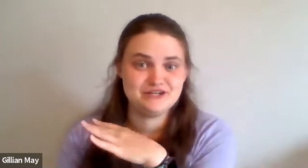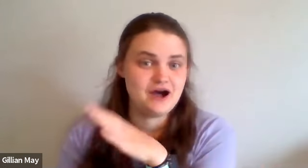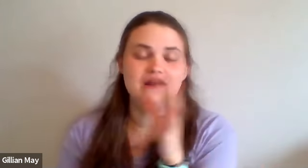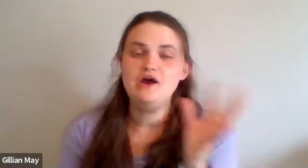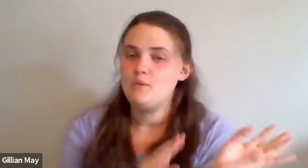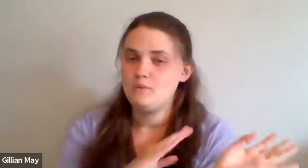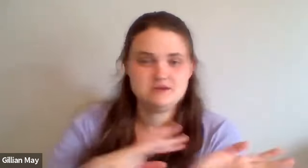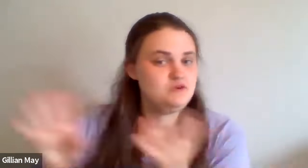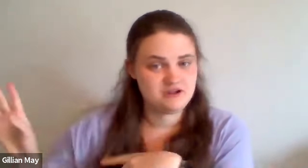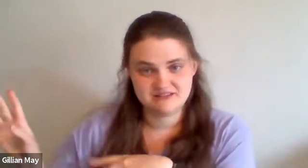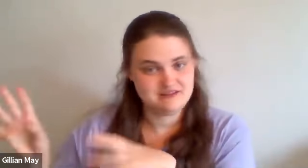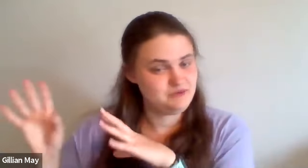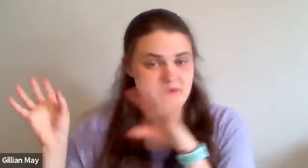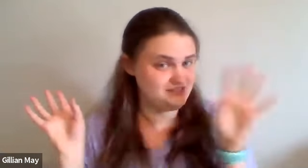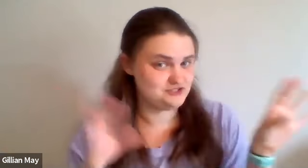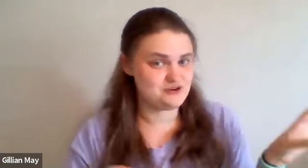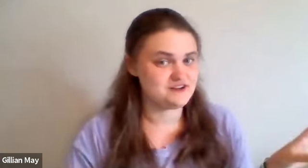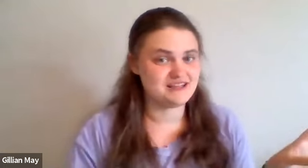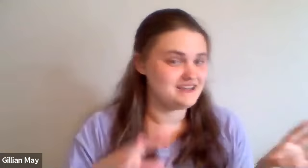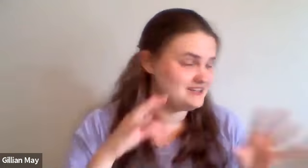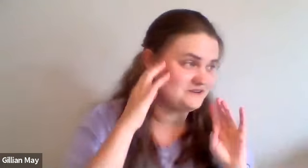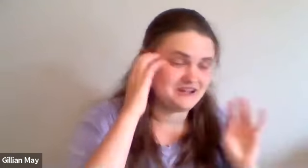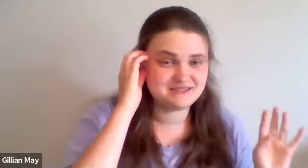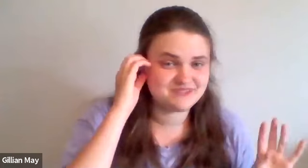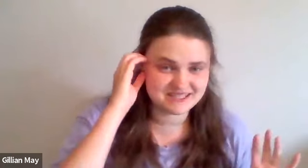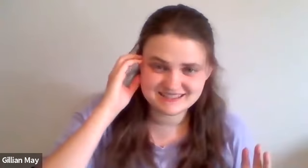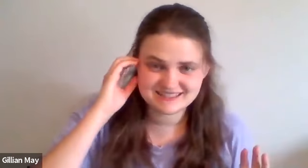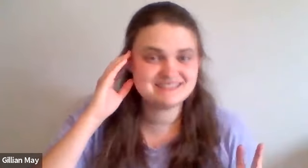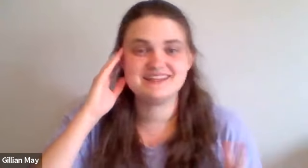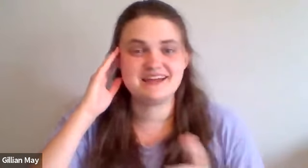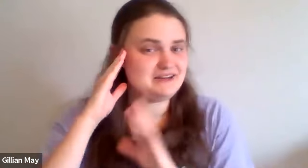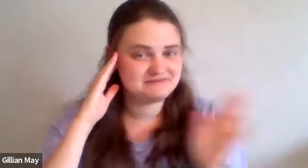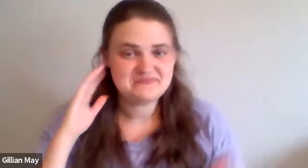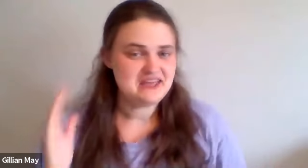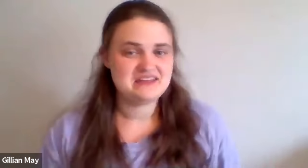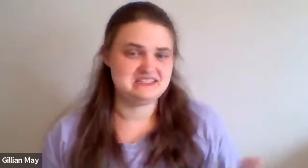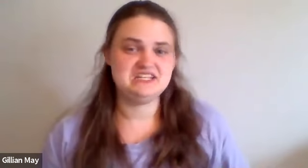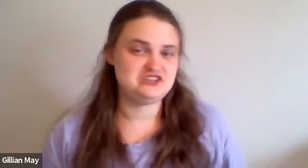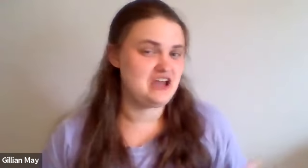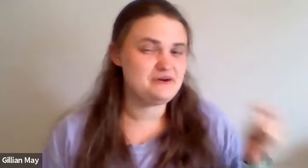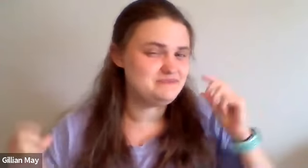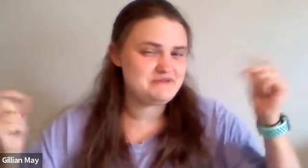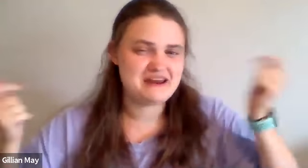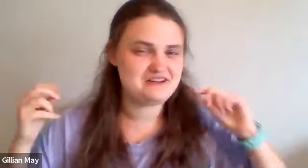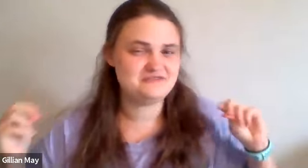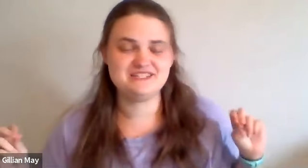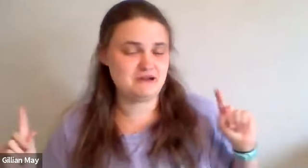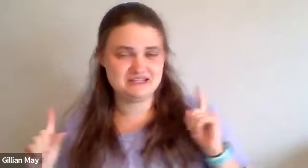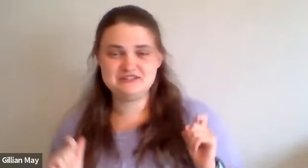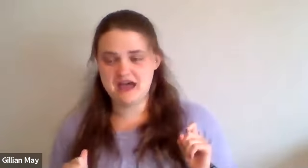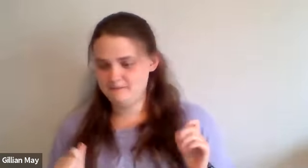not, we can move on to go back to true or false. I can create some sentences like, as a teacher, you gotta always be ready on your feet. So I can do that.